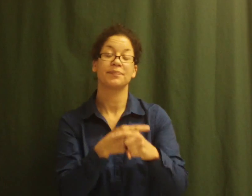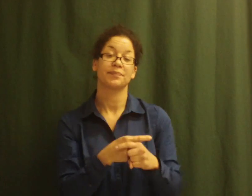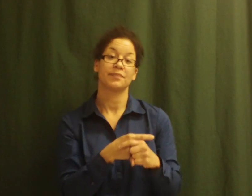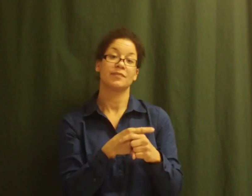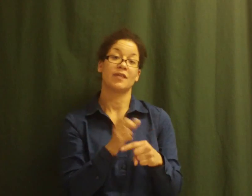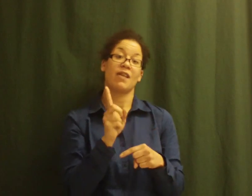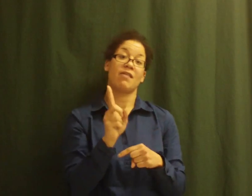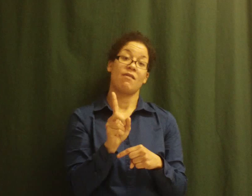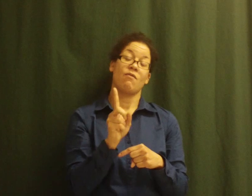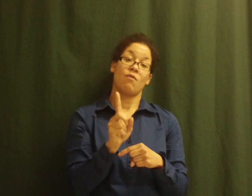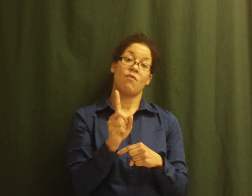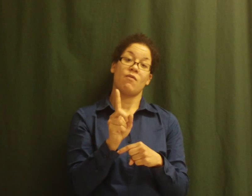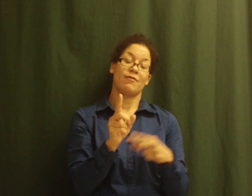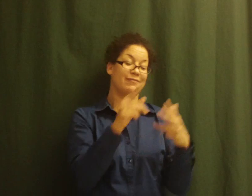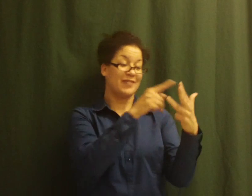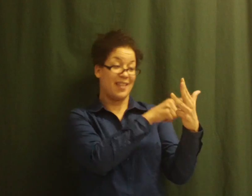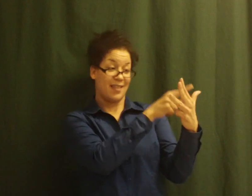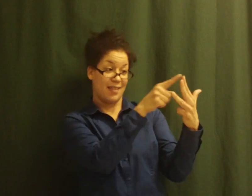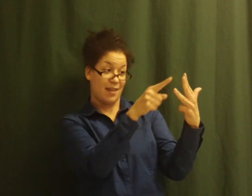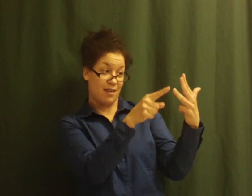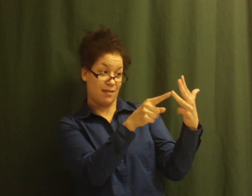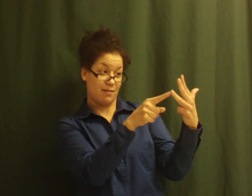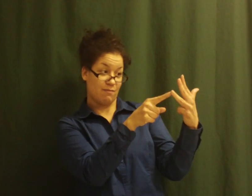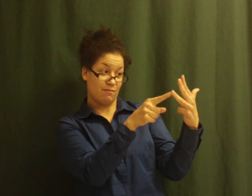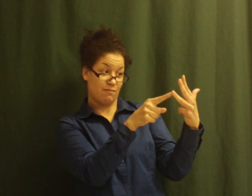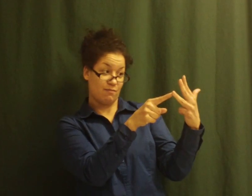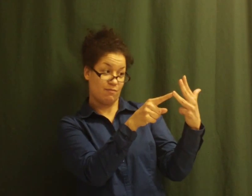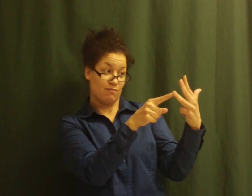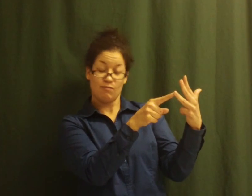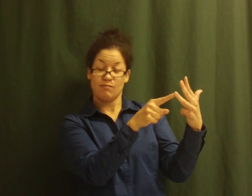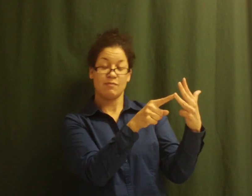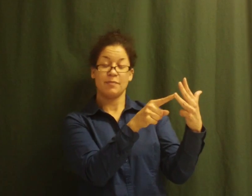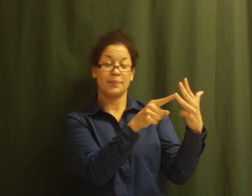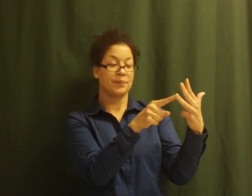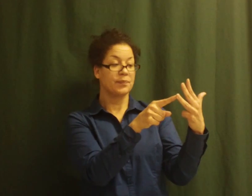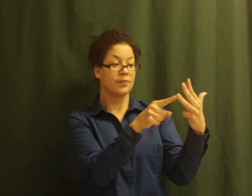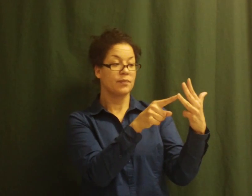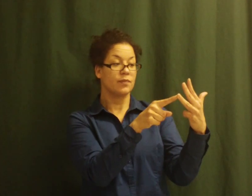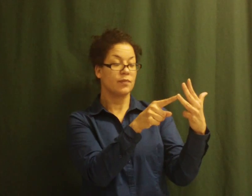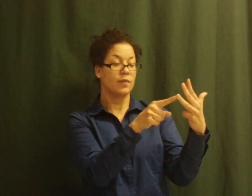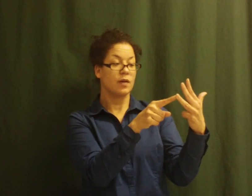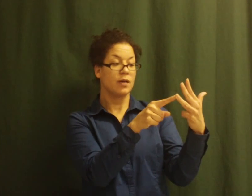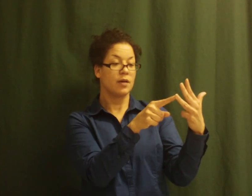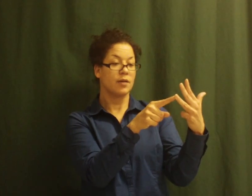Therefore, they cannot provide a method of resolving conflicts.